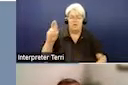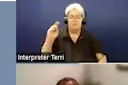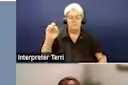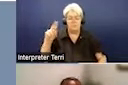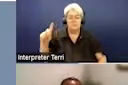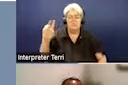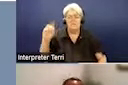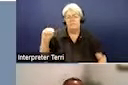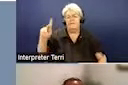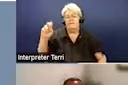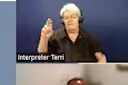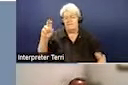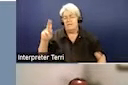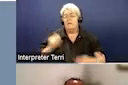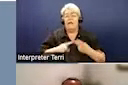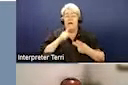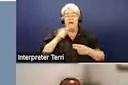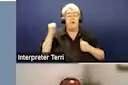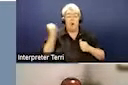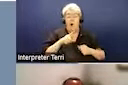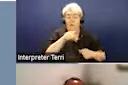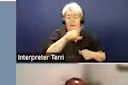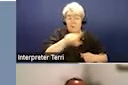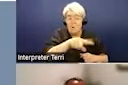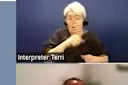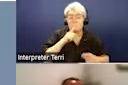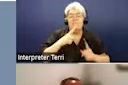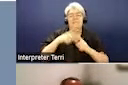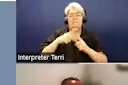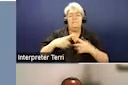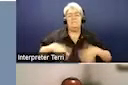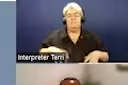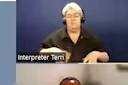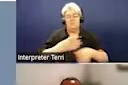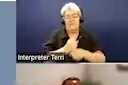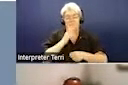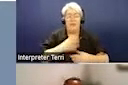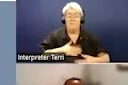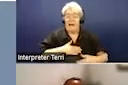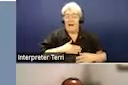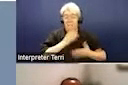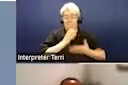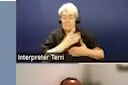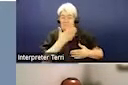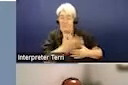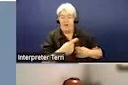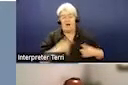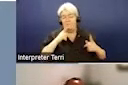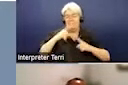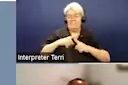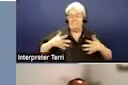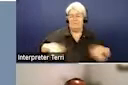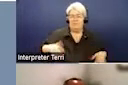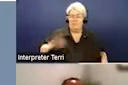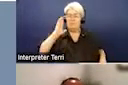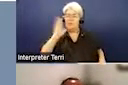told that all those who are pictured here will receive t-shirts. And since my picture's there, I will happily wear my t-shirt. But on